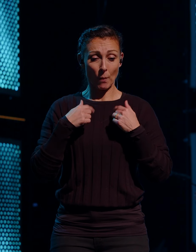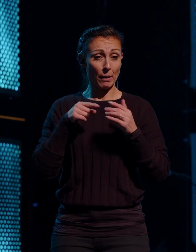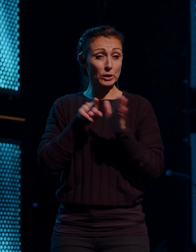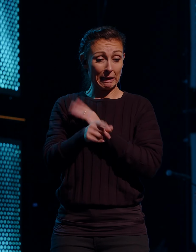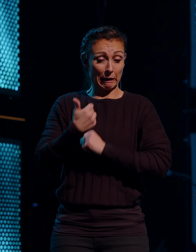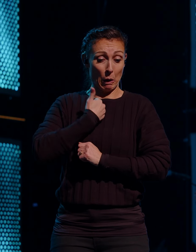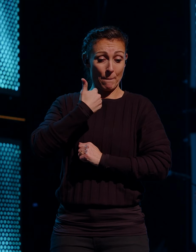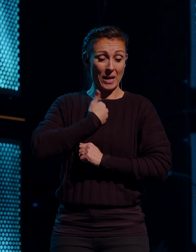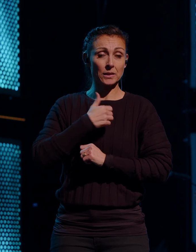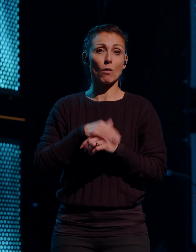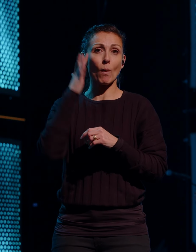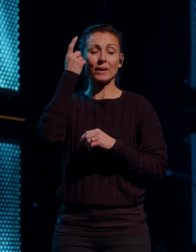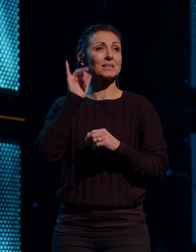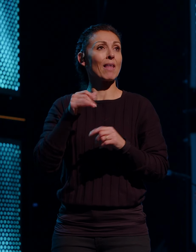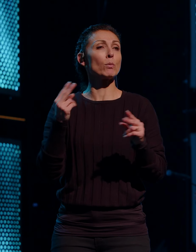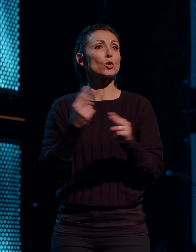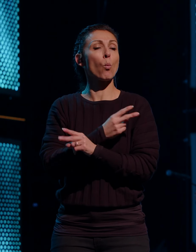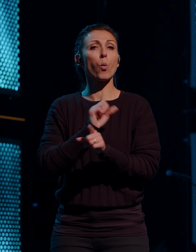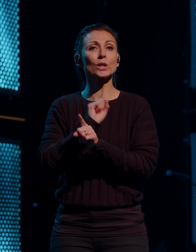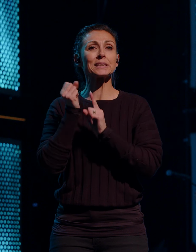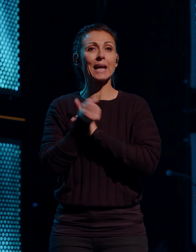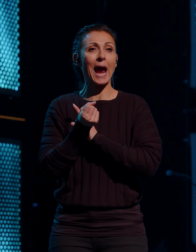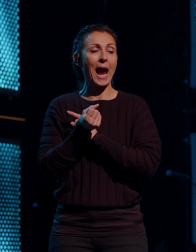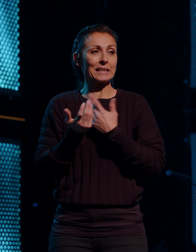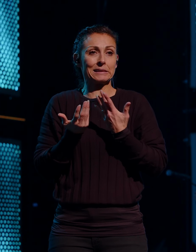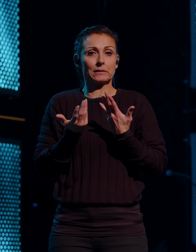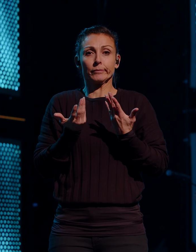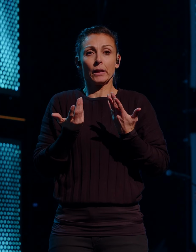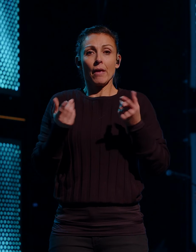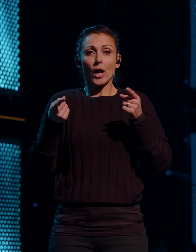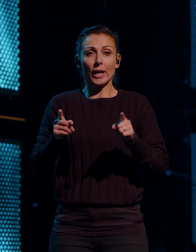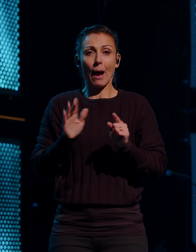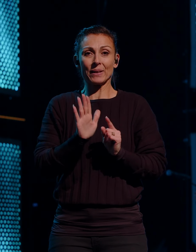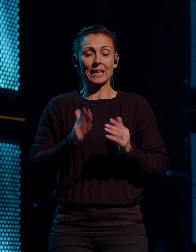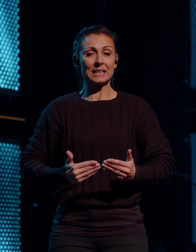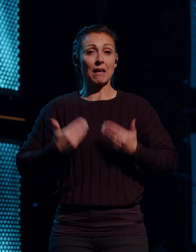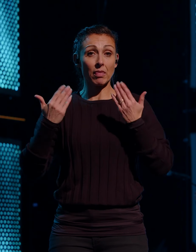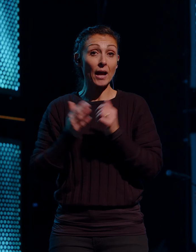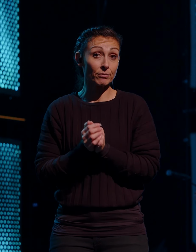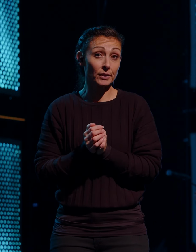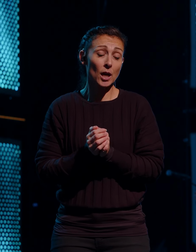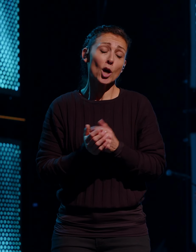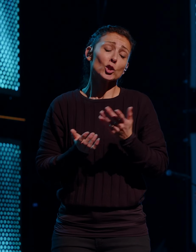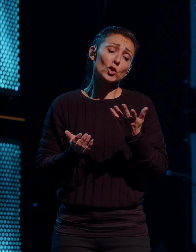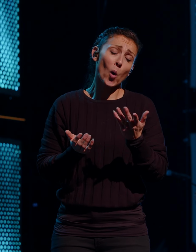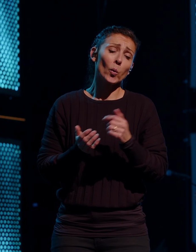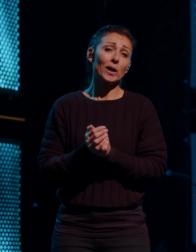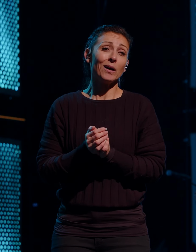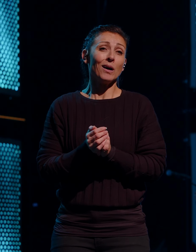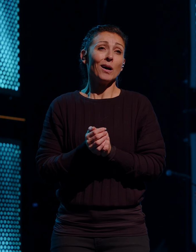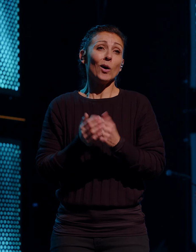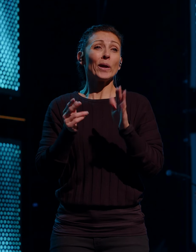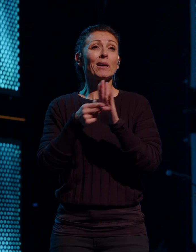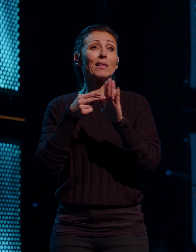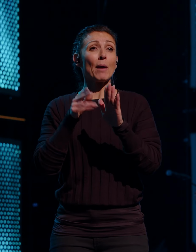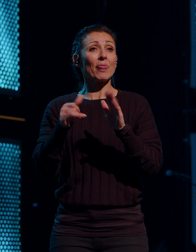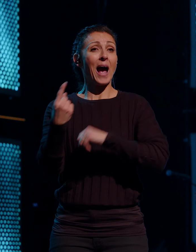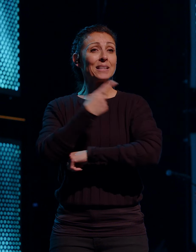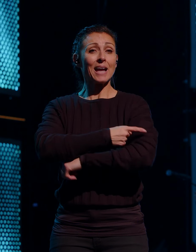the worst case scenario in his life. You could even say this. This was the worst day of his